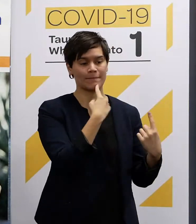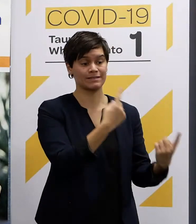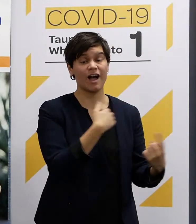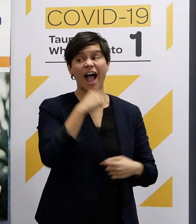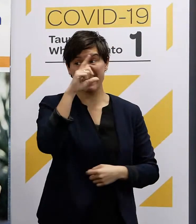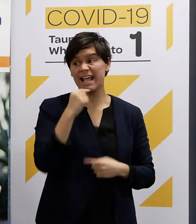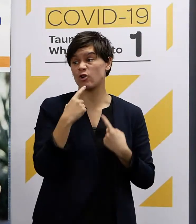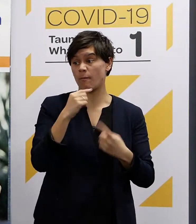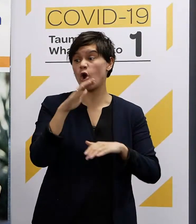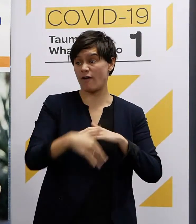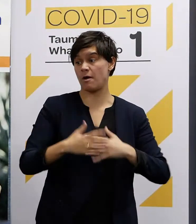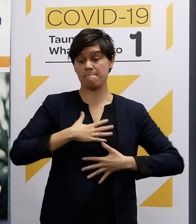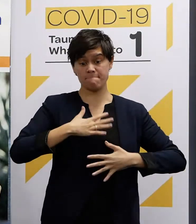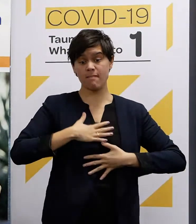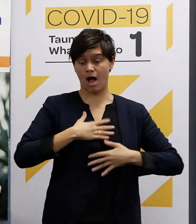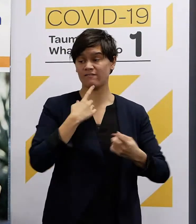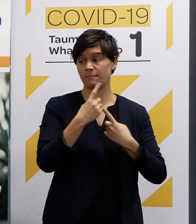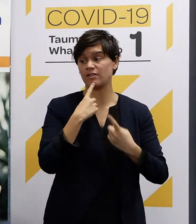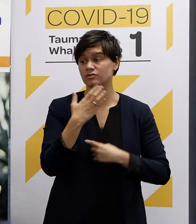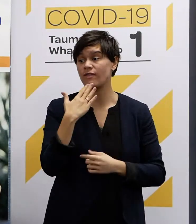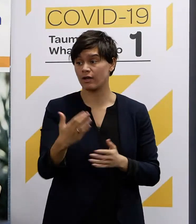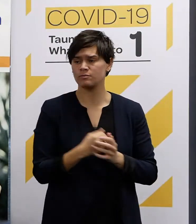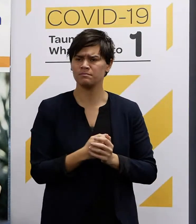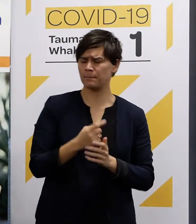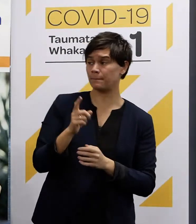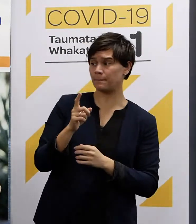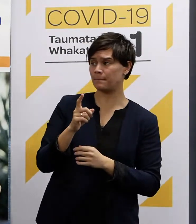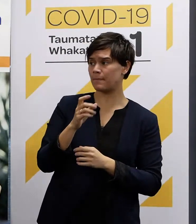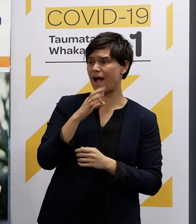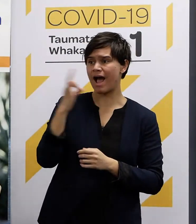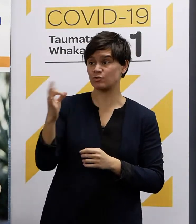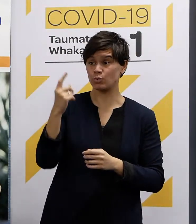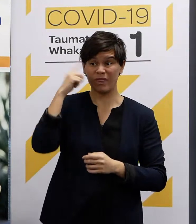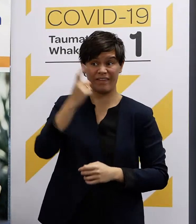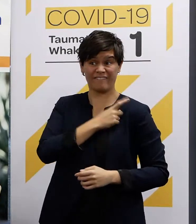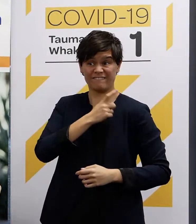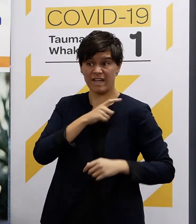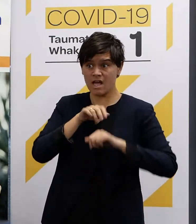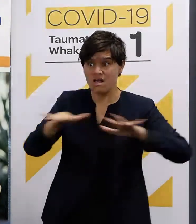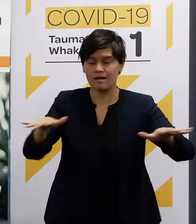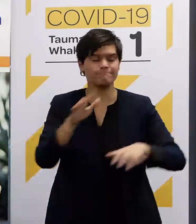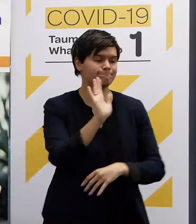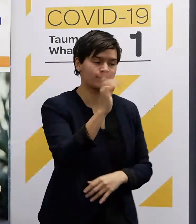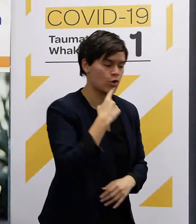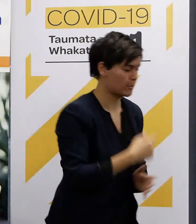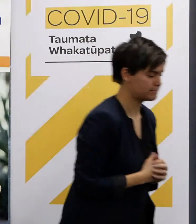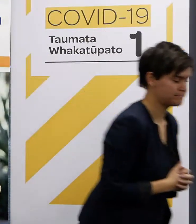come to brief you every day. Thank you very much. To go out there I don't have any comment to make on that.